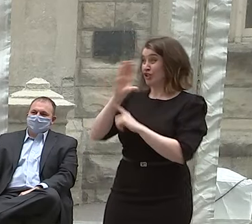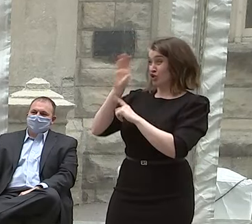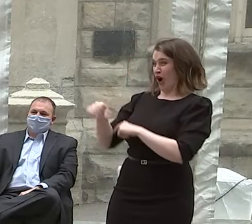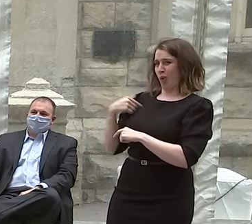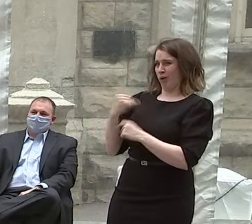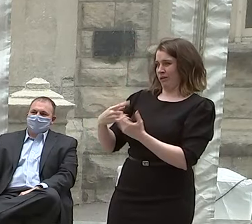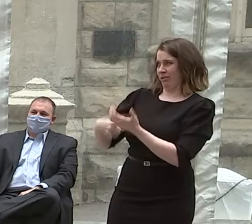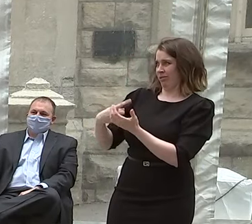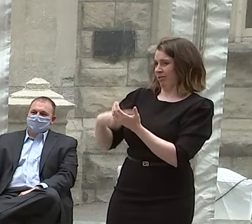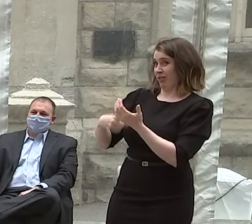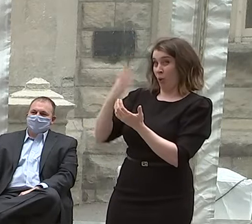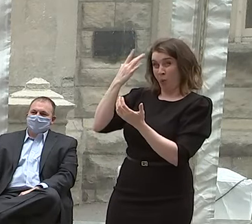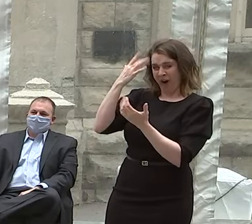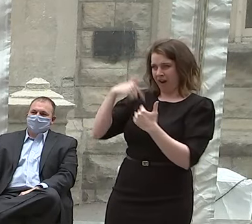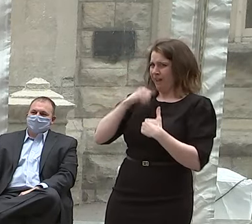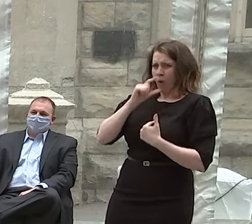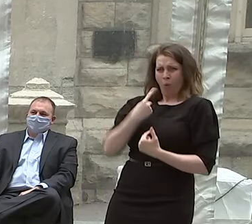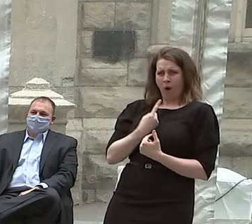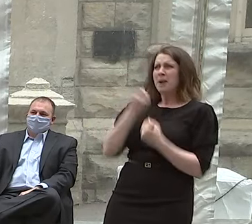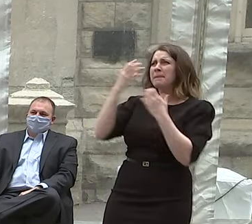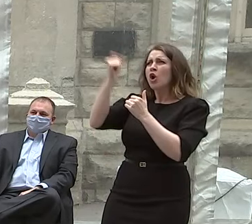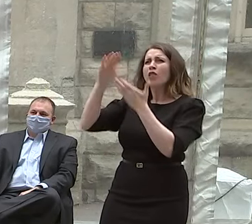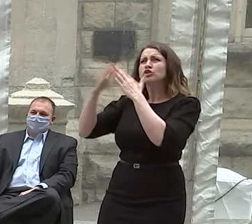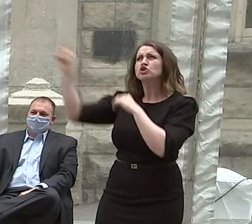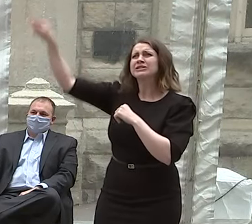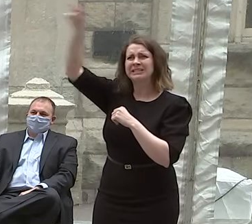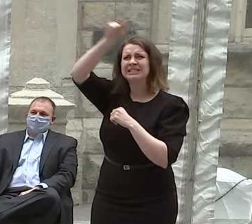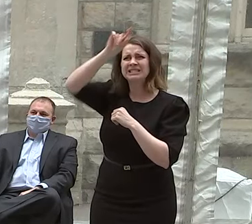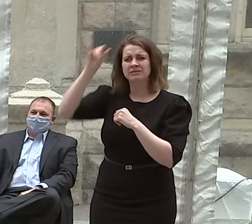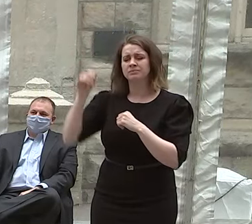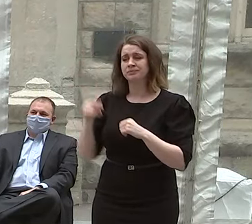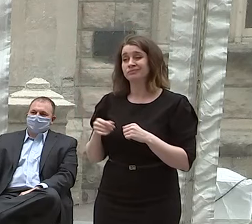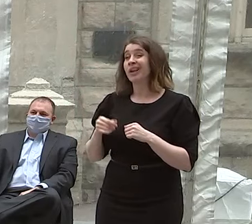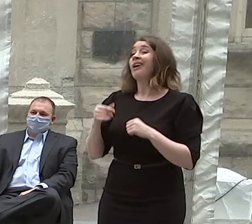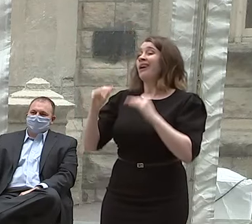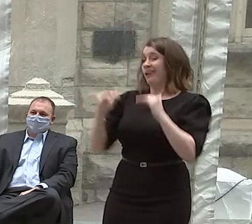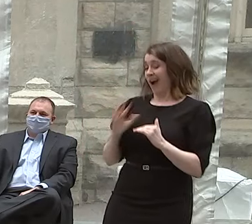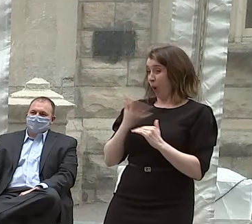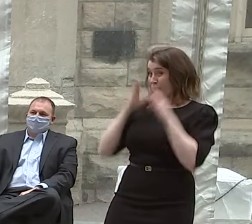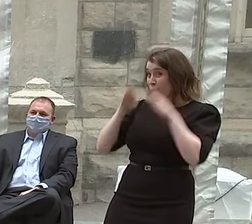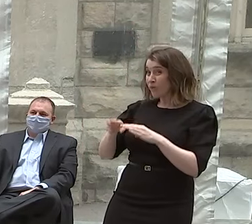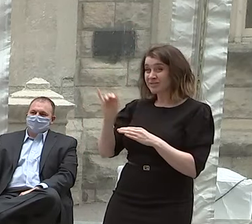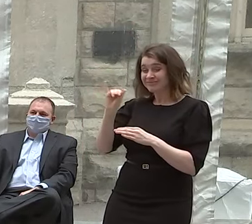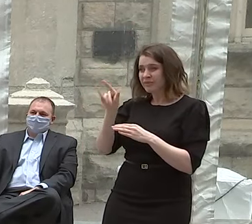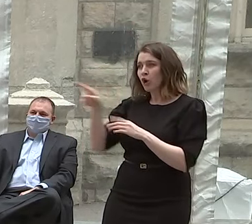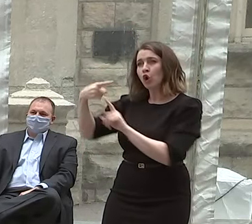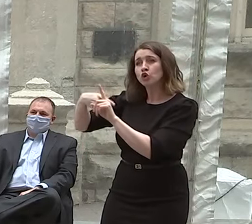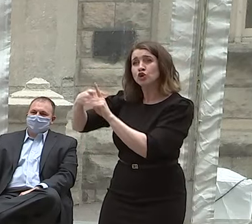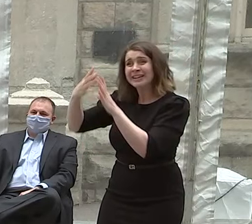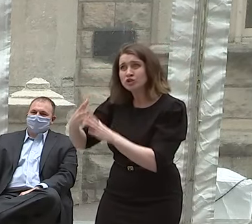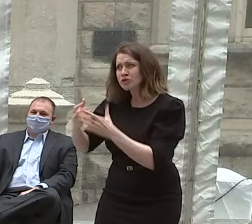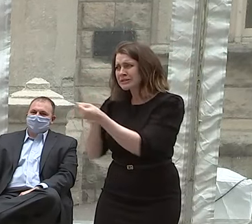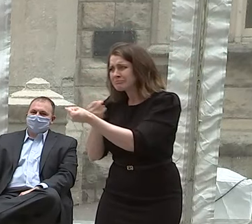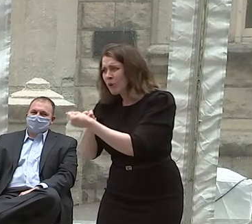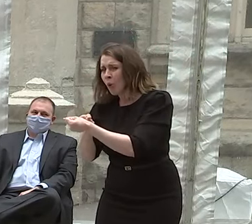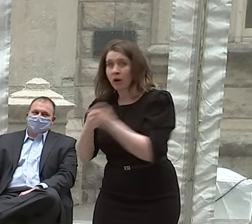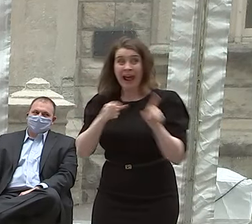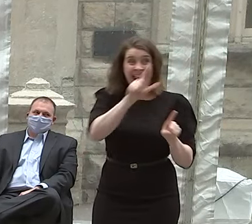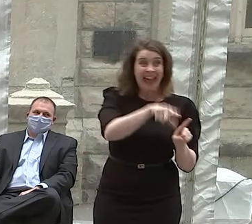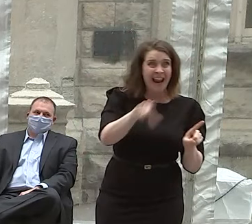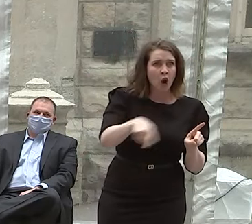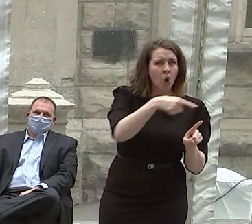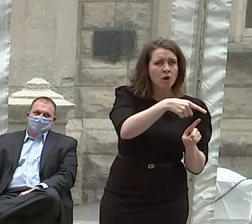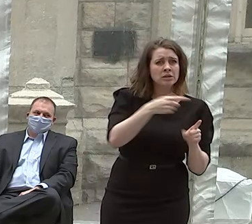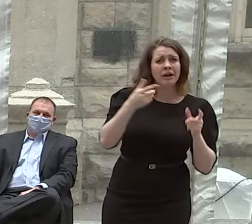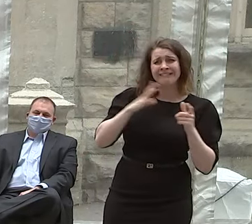playing out nationally around supports for renters, supports for landlords, and mortgage relief from the banks. That has got to